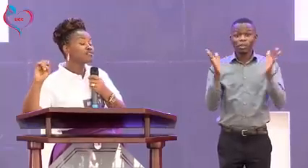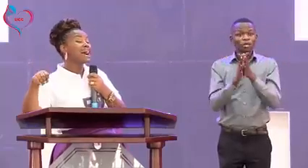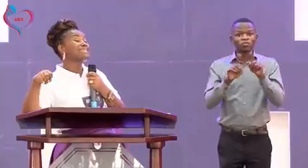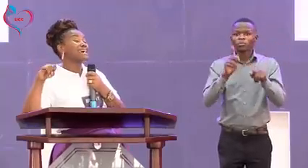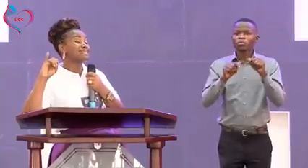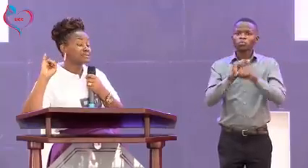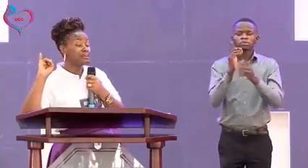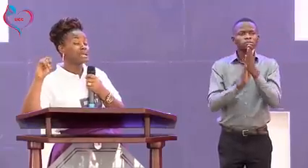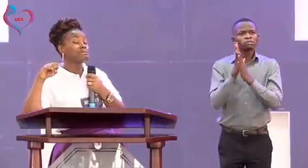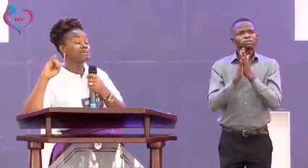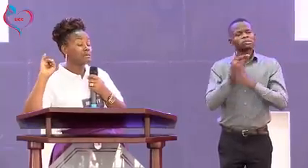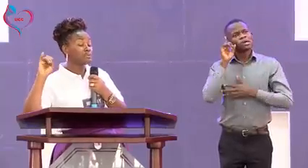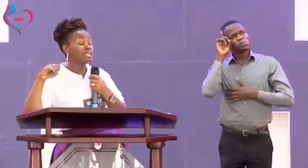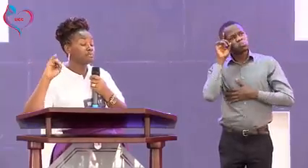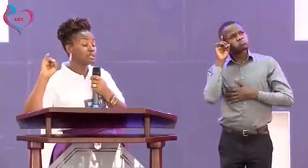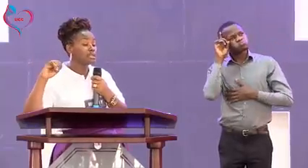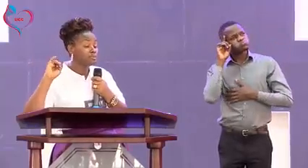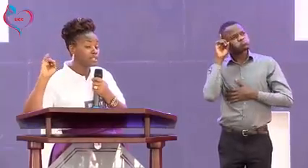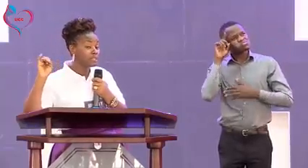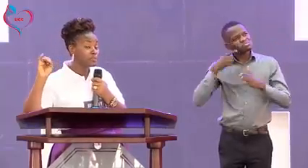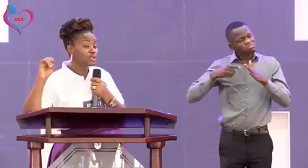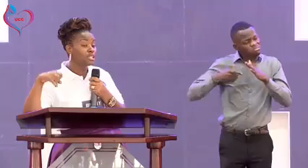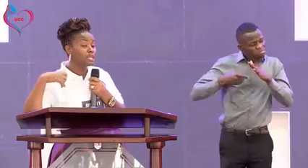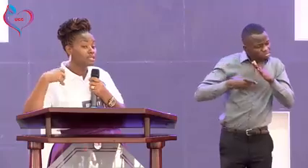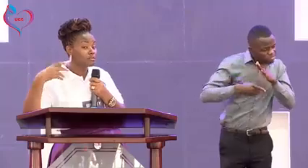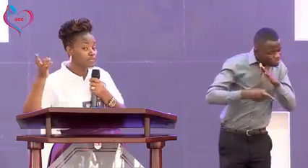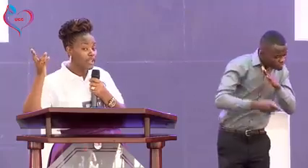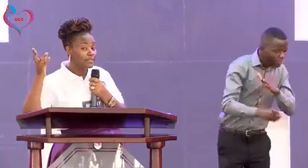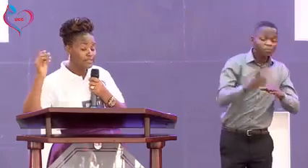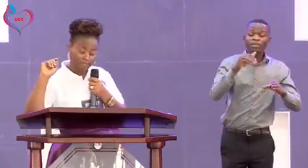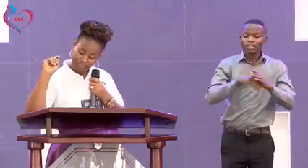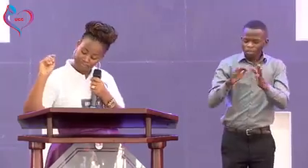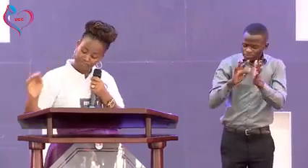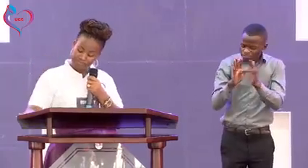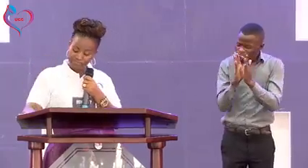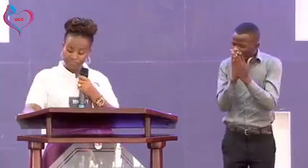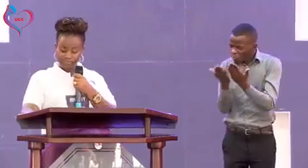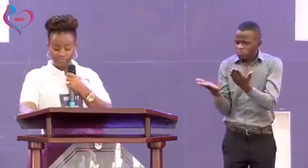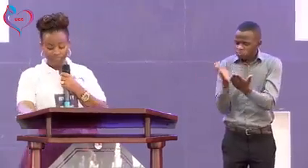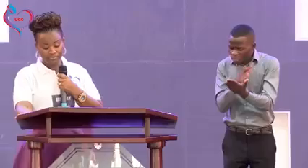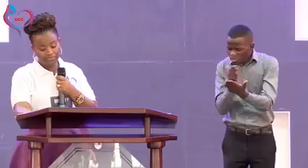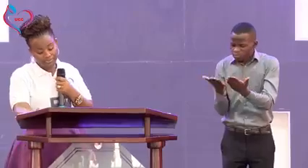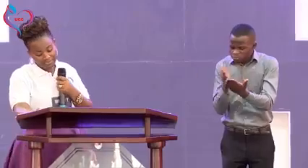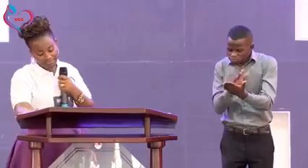who will scratch and scratch deep, deep, deep, deep in the scriptures. Iria abantu